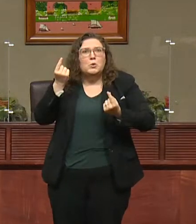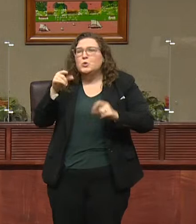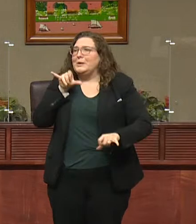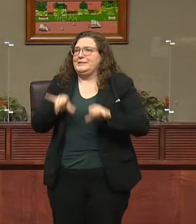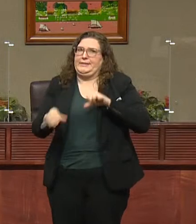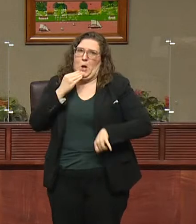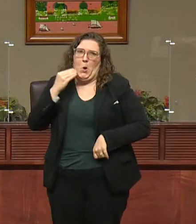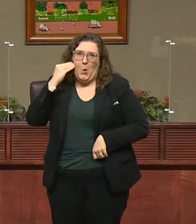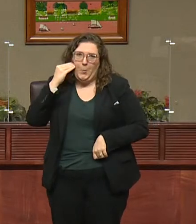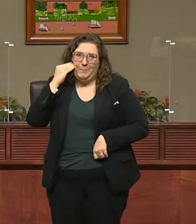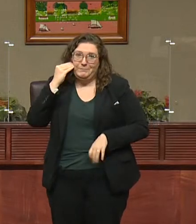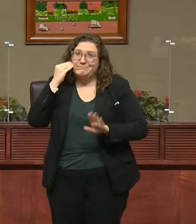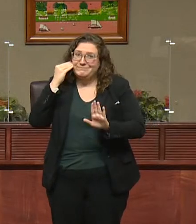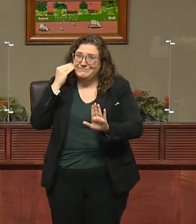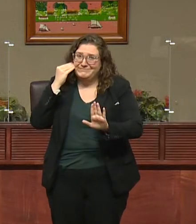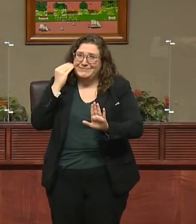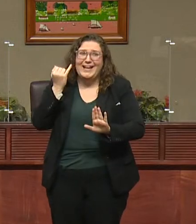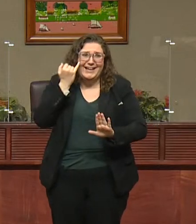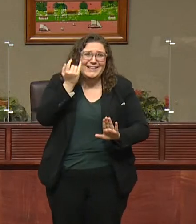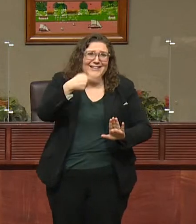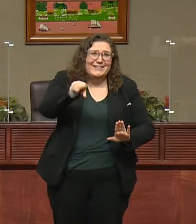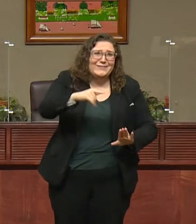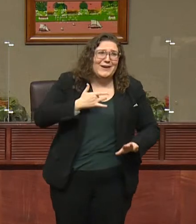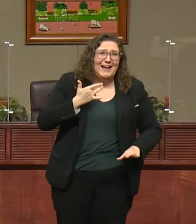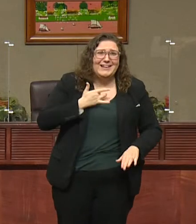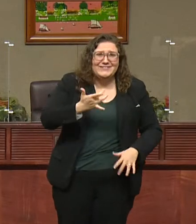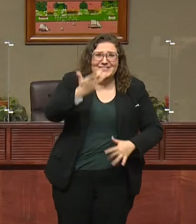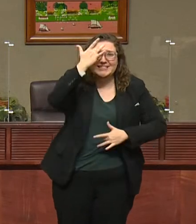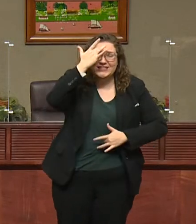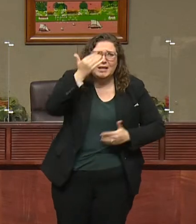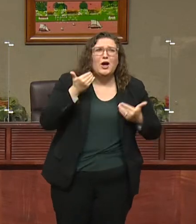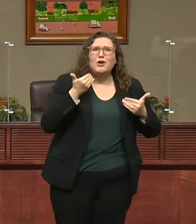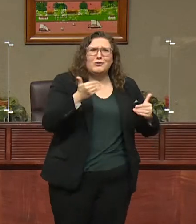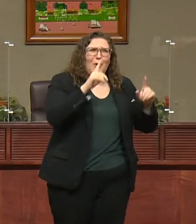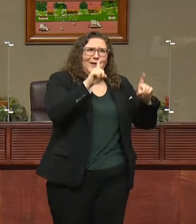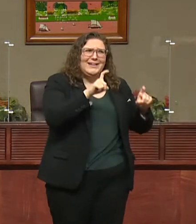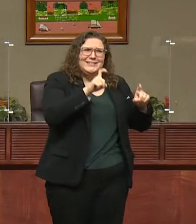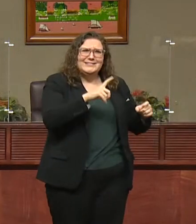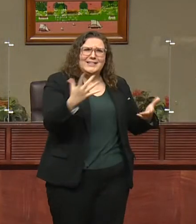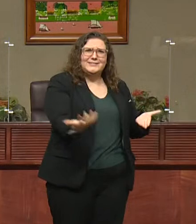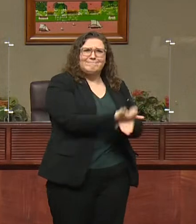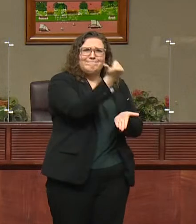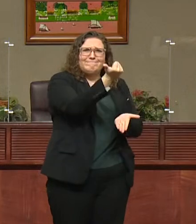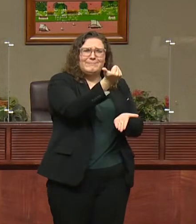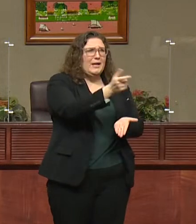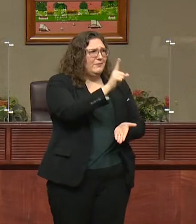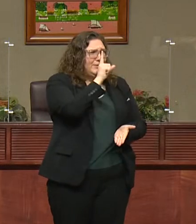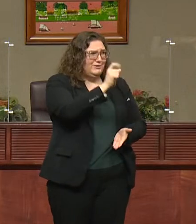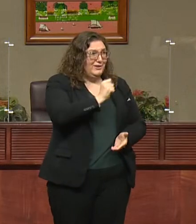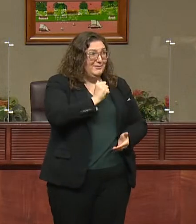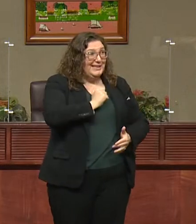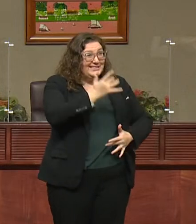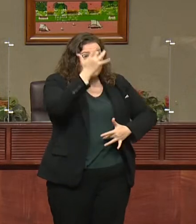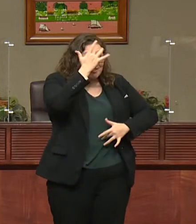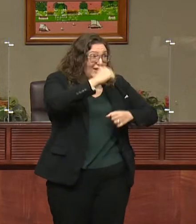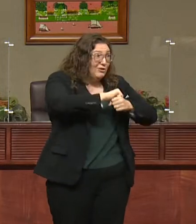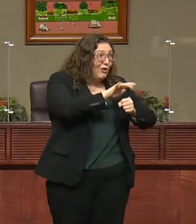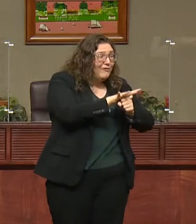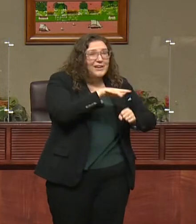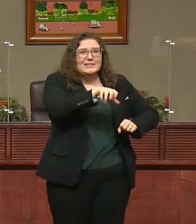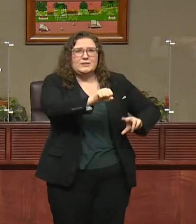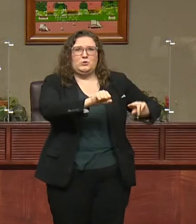sick, please try to make an effort to get testing so that you know whether or not your illness is due to COVID-19, so that we can also